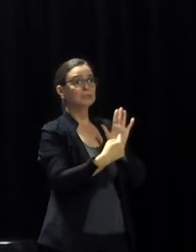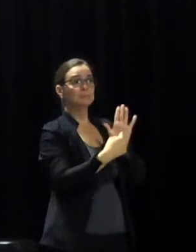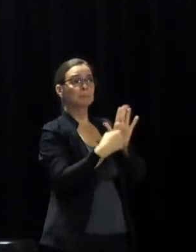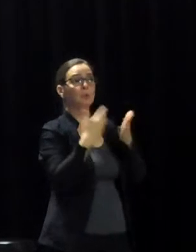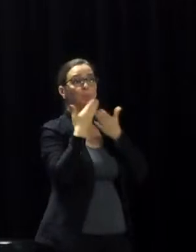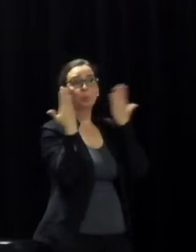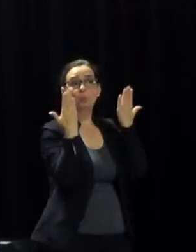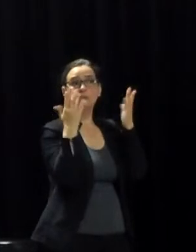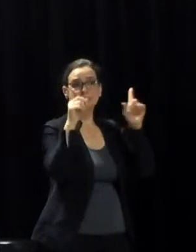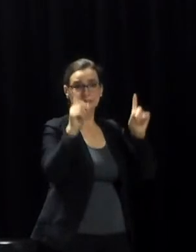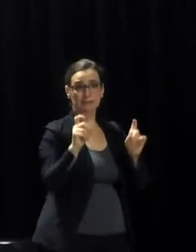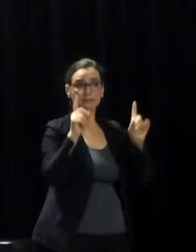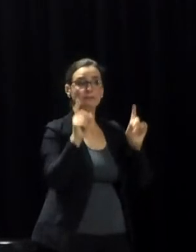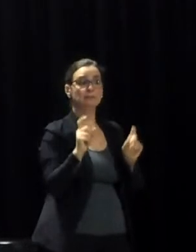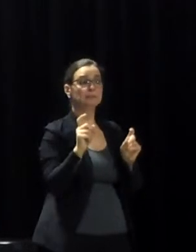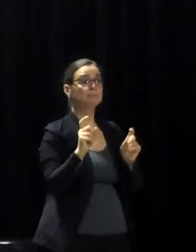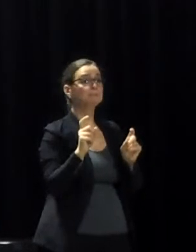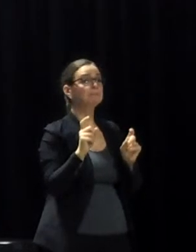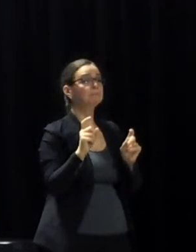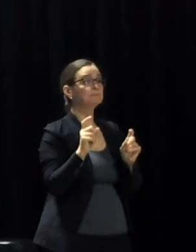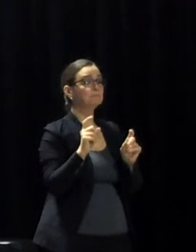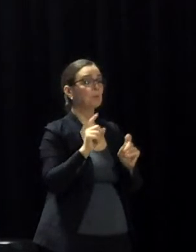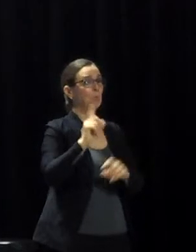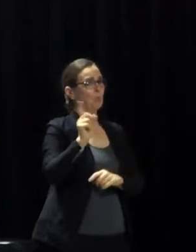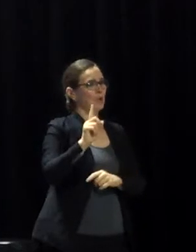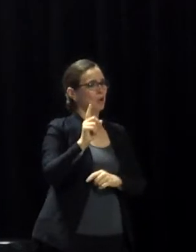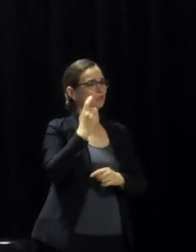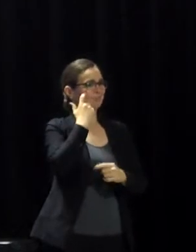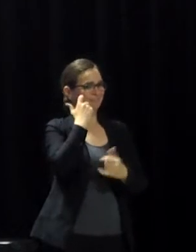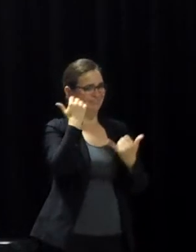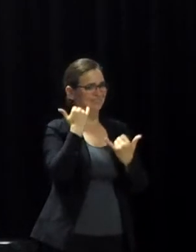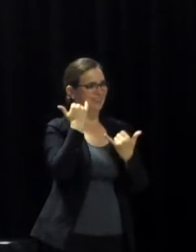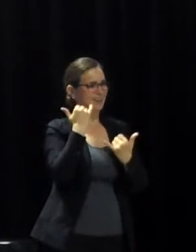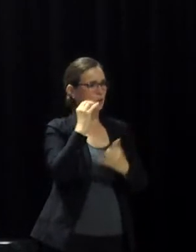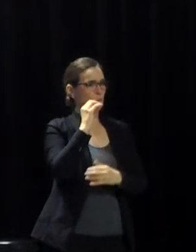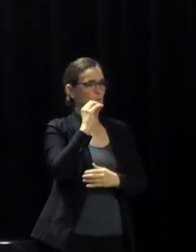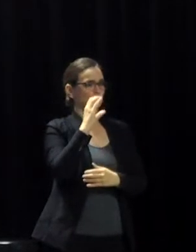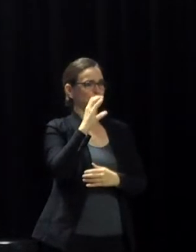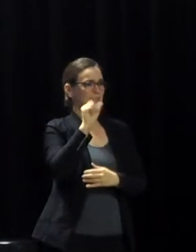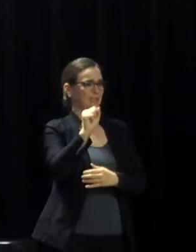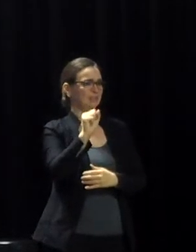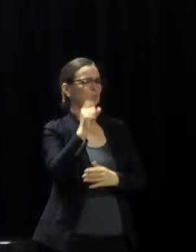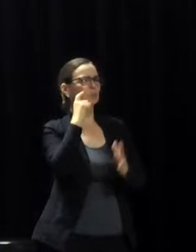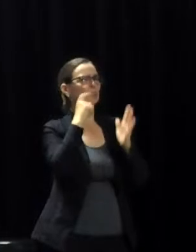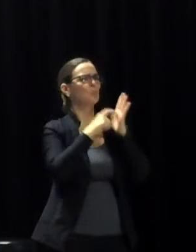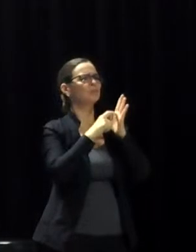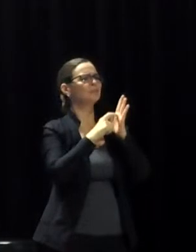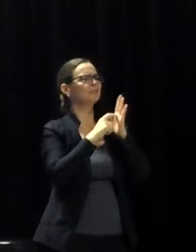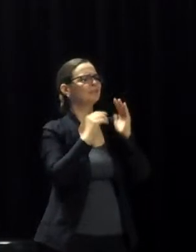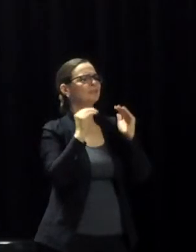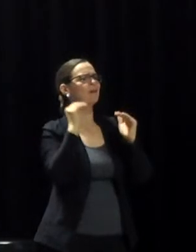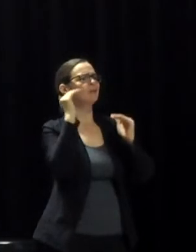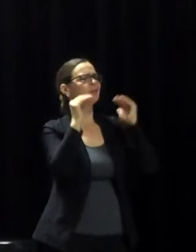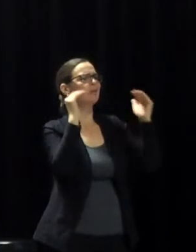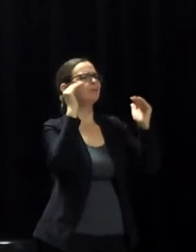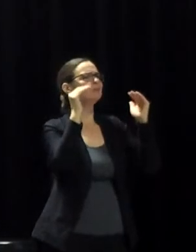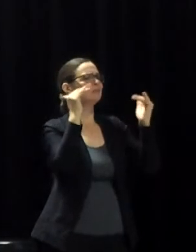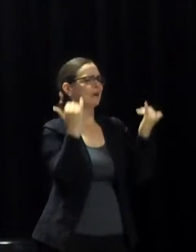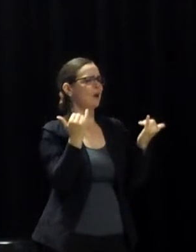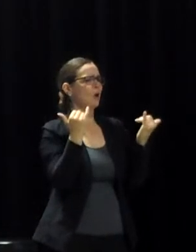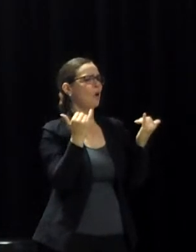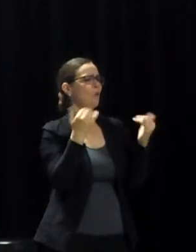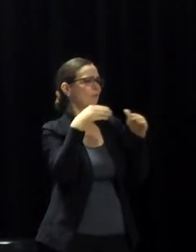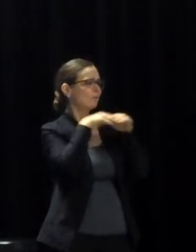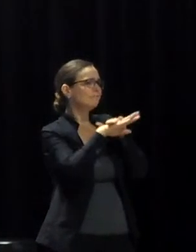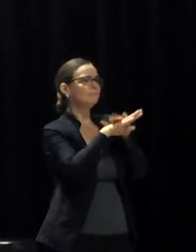the adults, as we've seen more cases with adults going into the building than we have students. Tomorrow we will be at the Clary